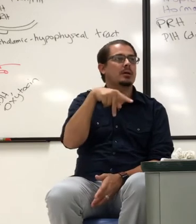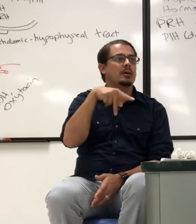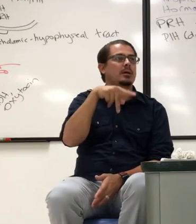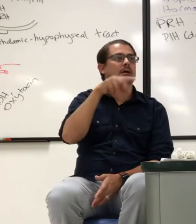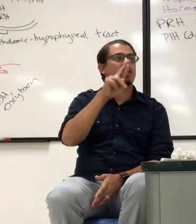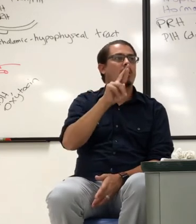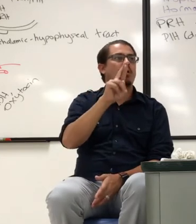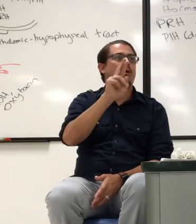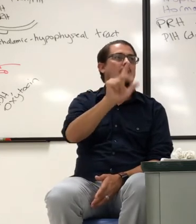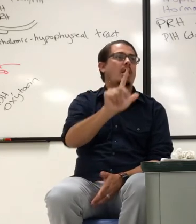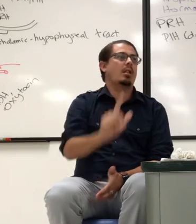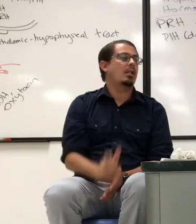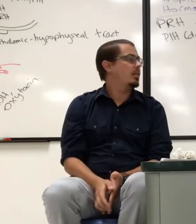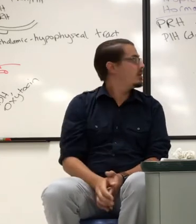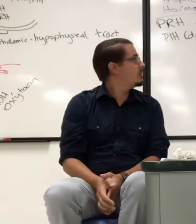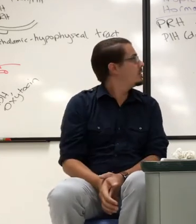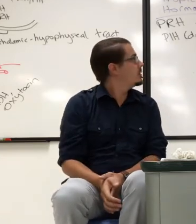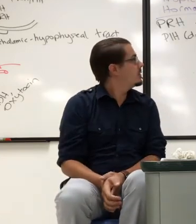PRL.